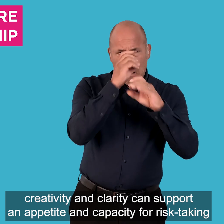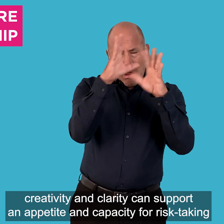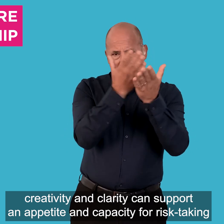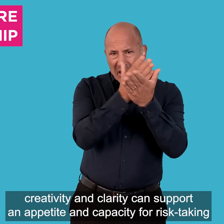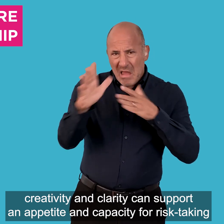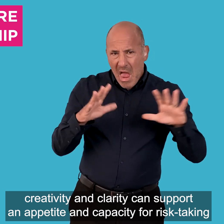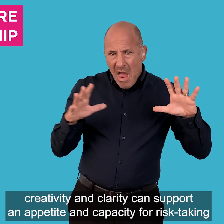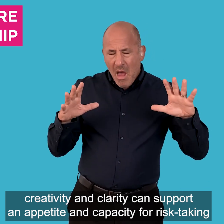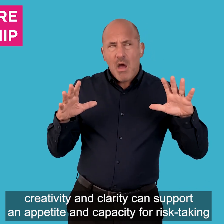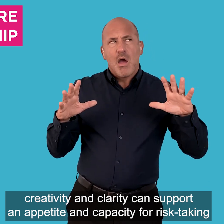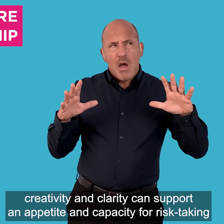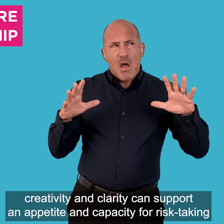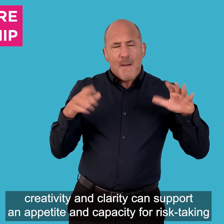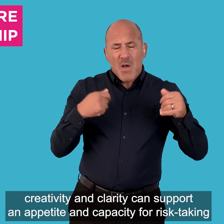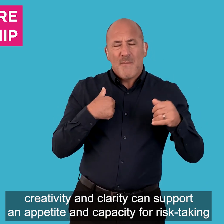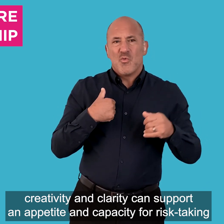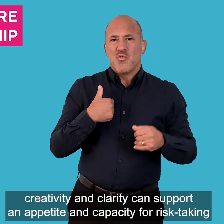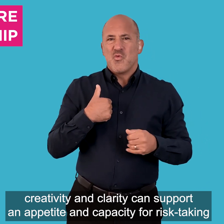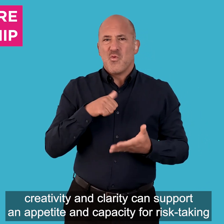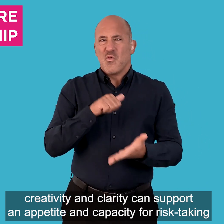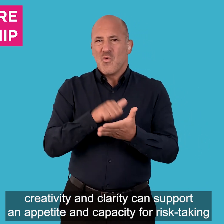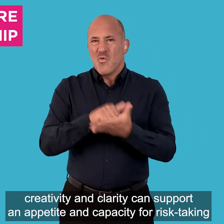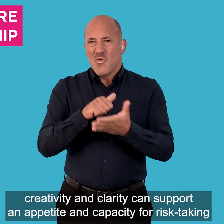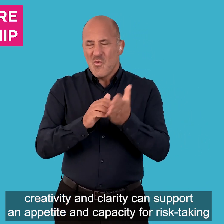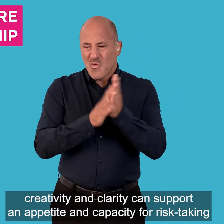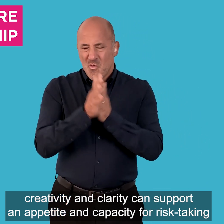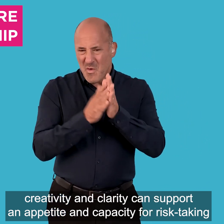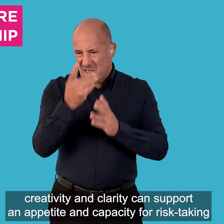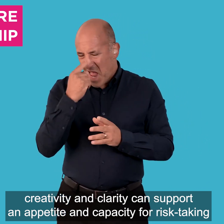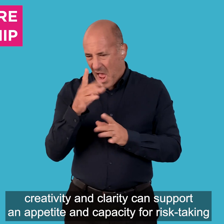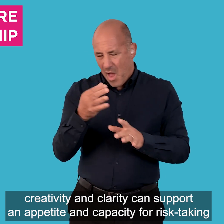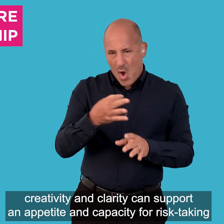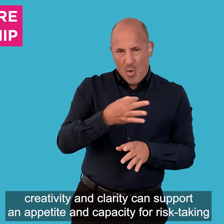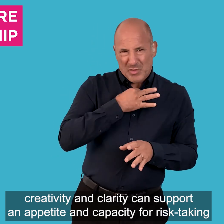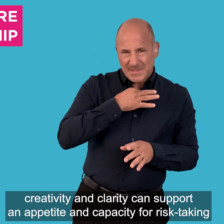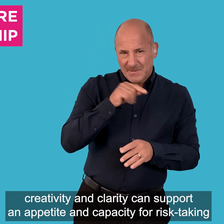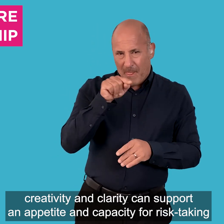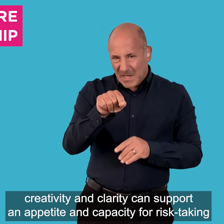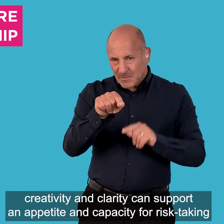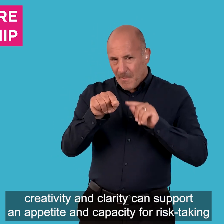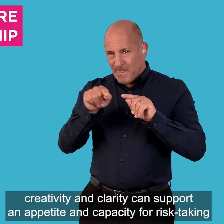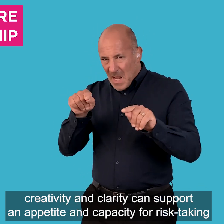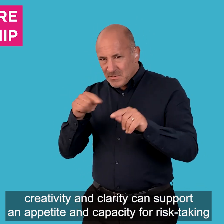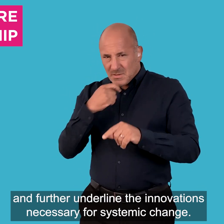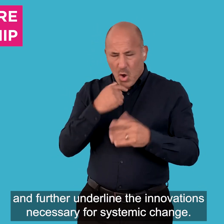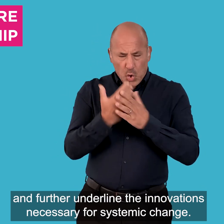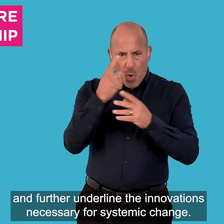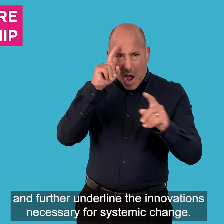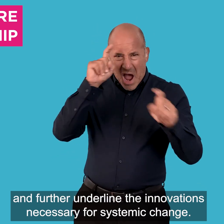creativity and clarity can support an appetite and capacity for risk-taking, and further